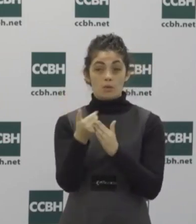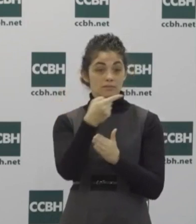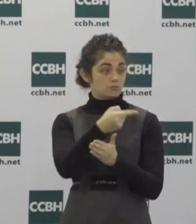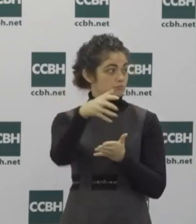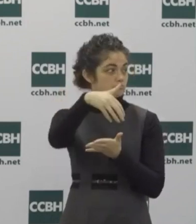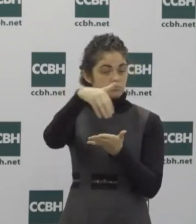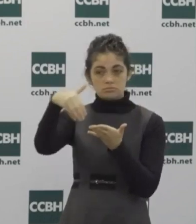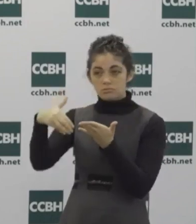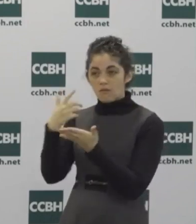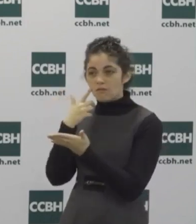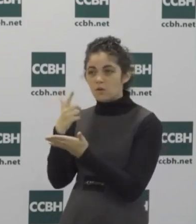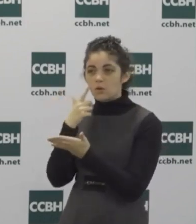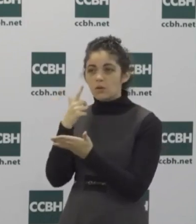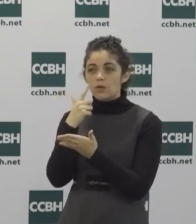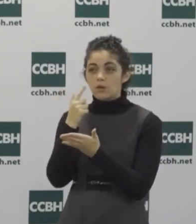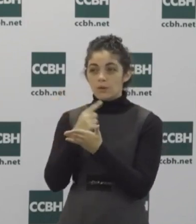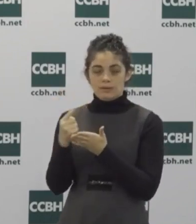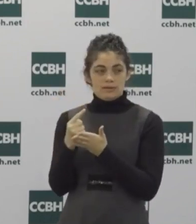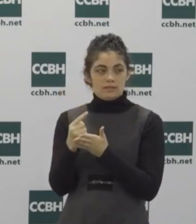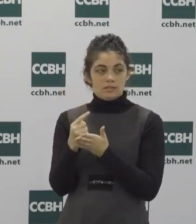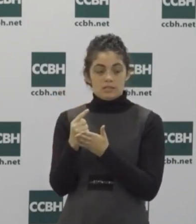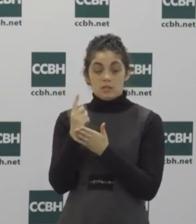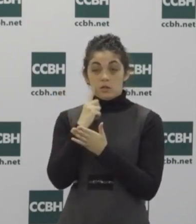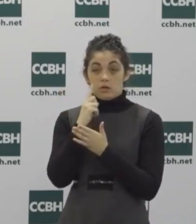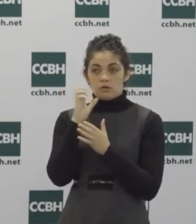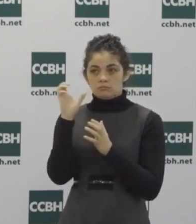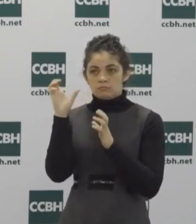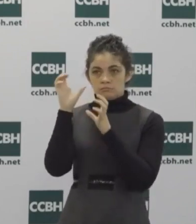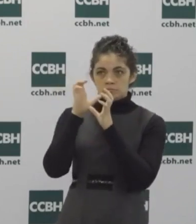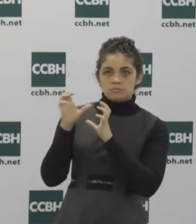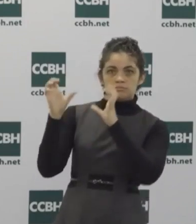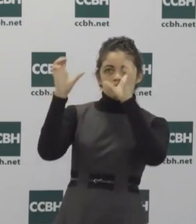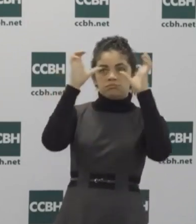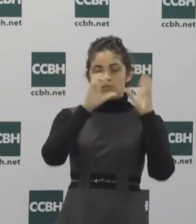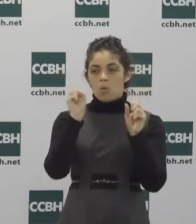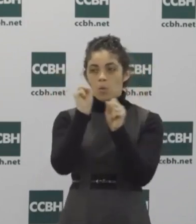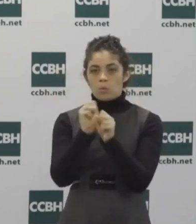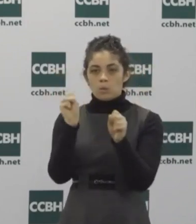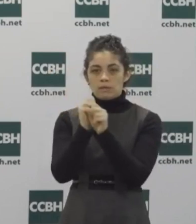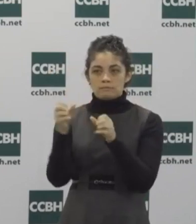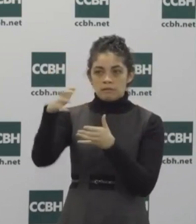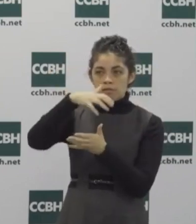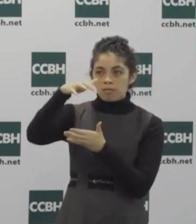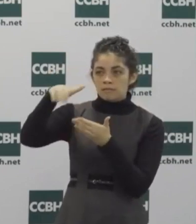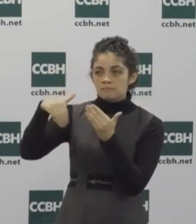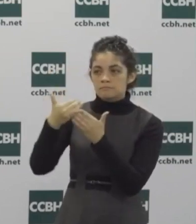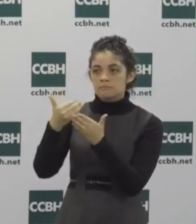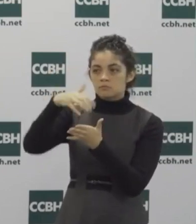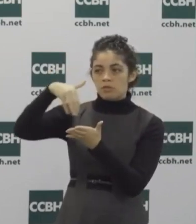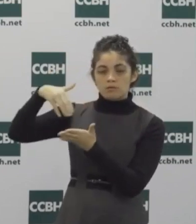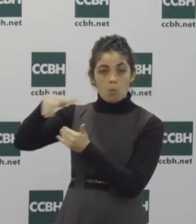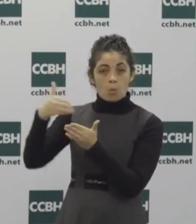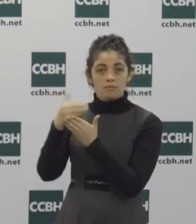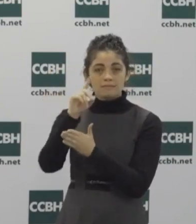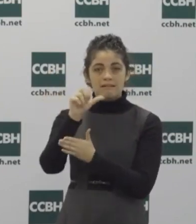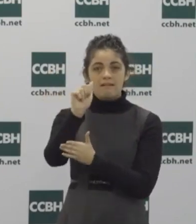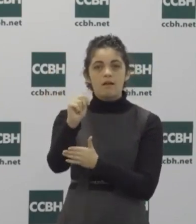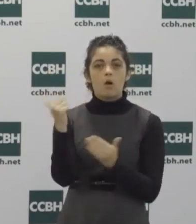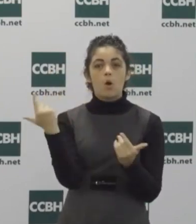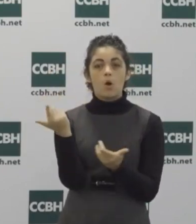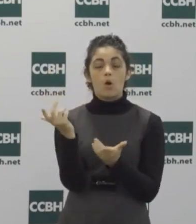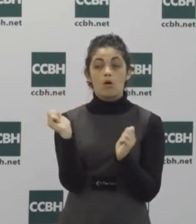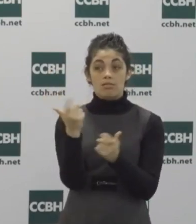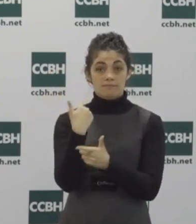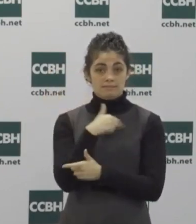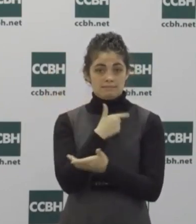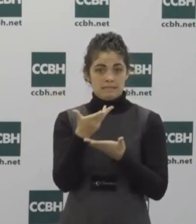presents. They're up to the wee hours working to do that each week. We're now working at the health